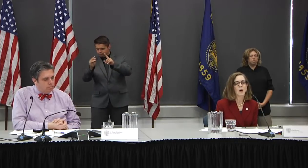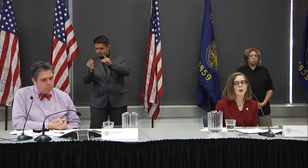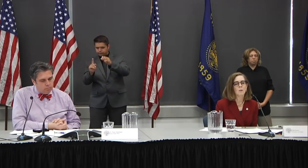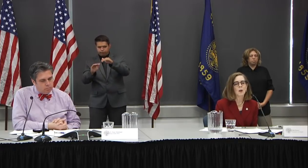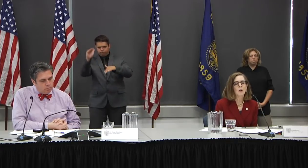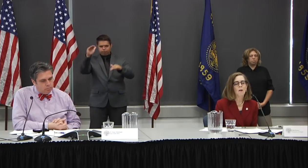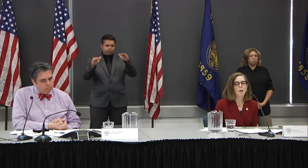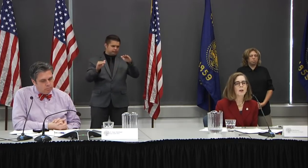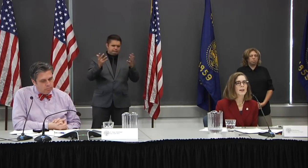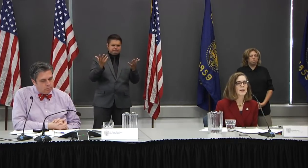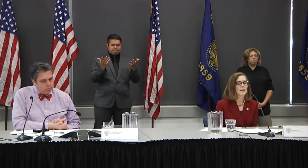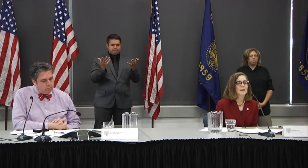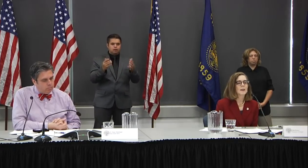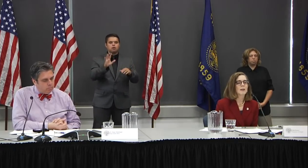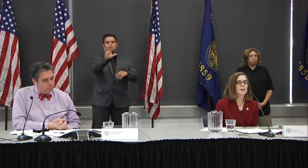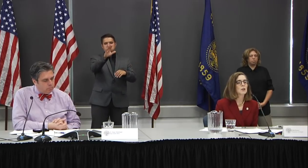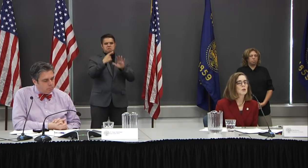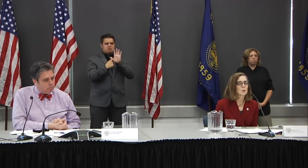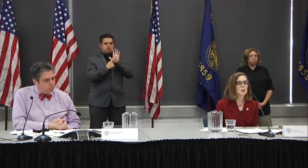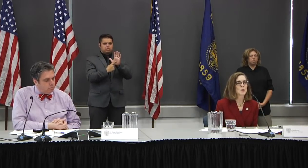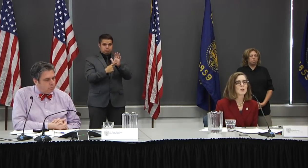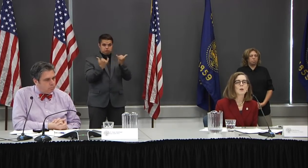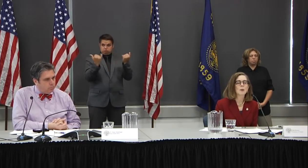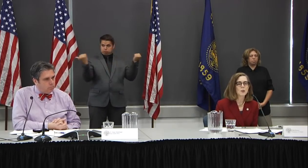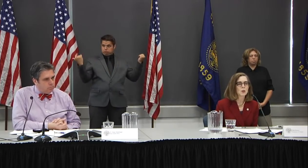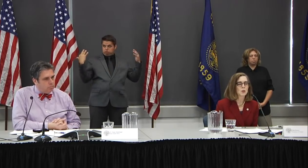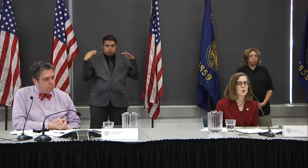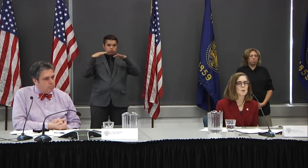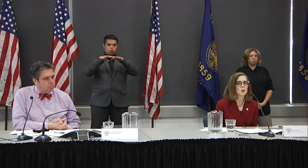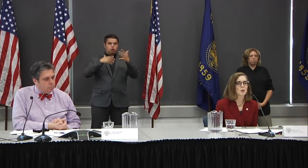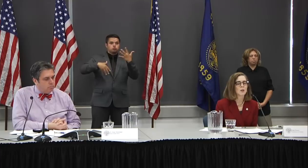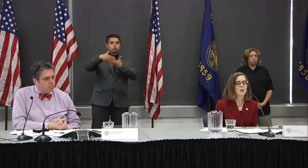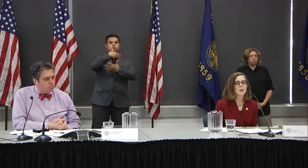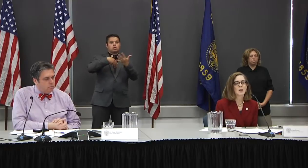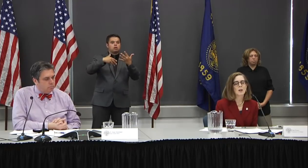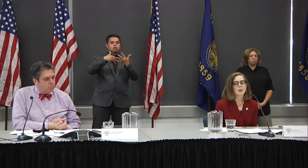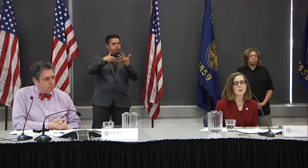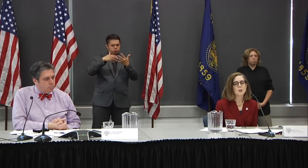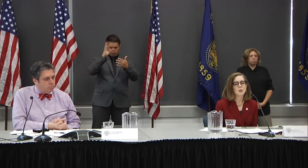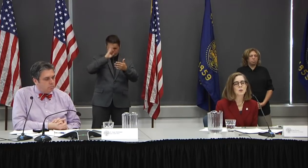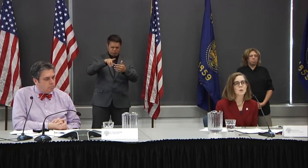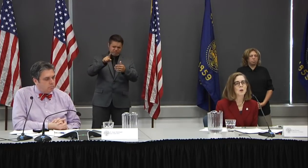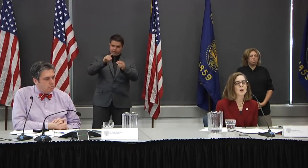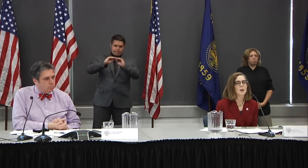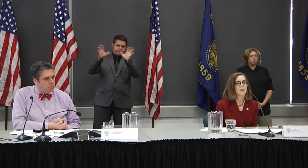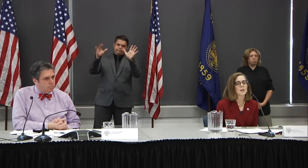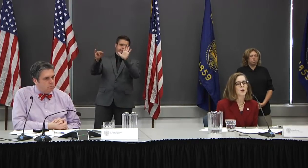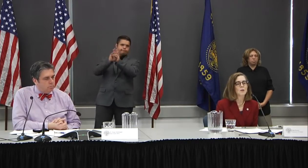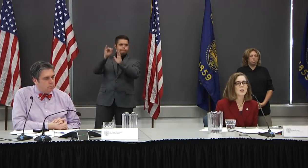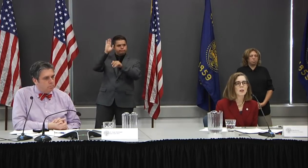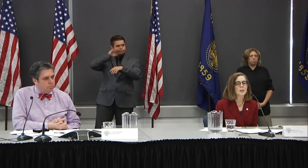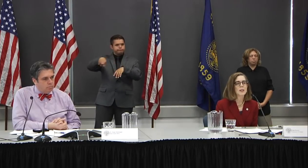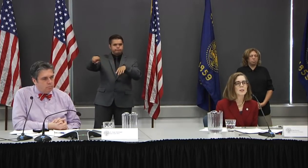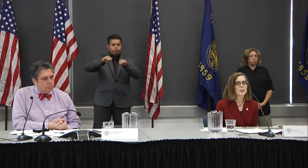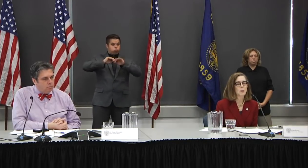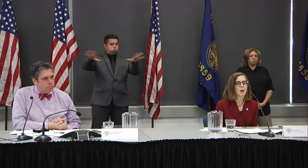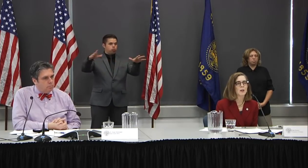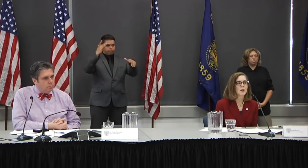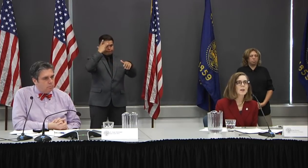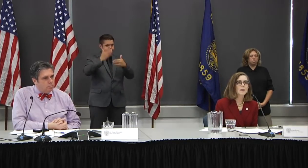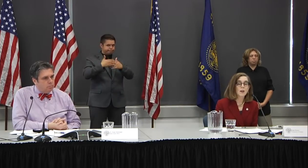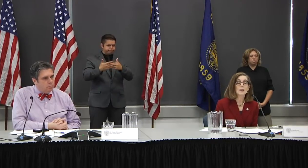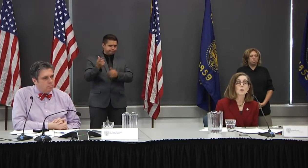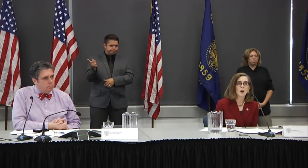gatherings are a contributor, a major contributor to COVID-19